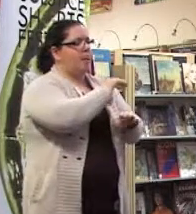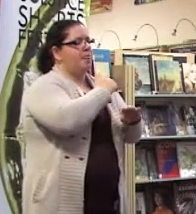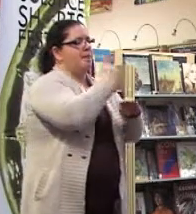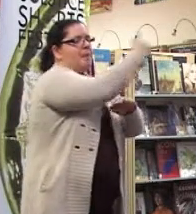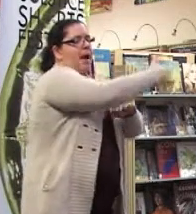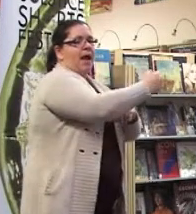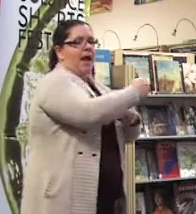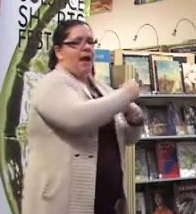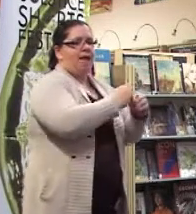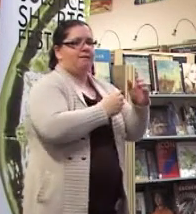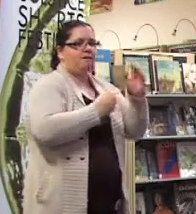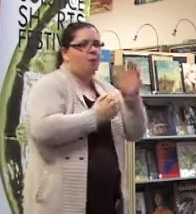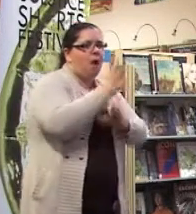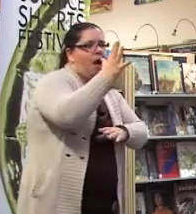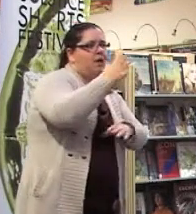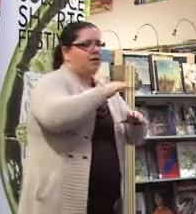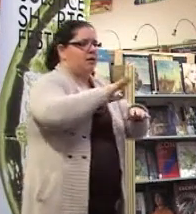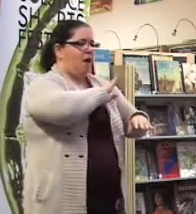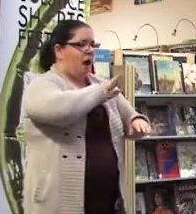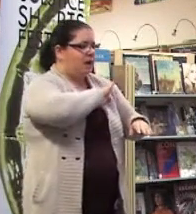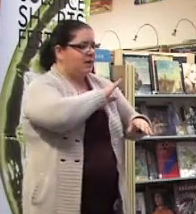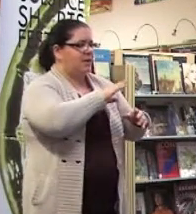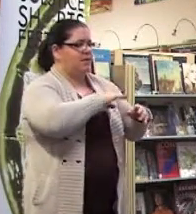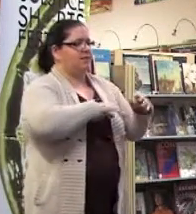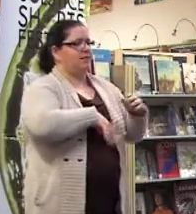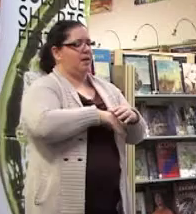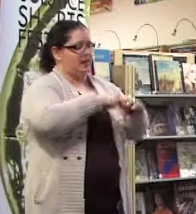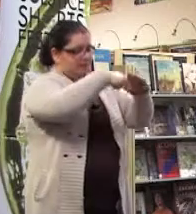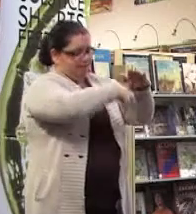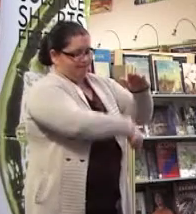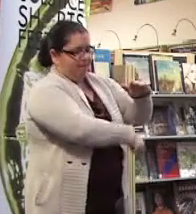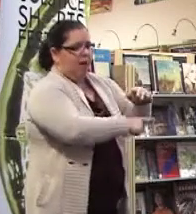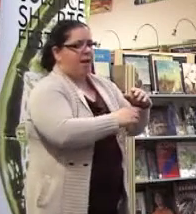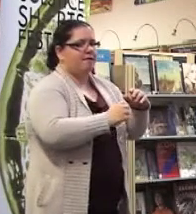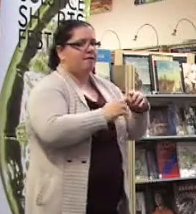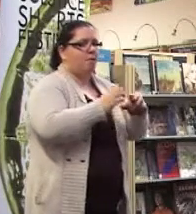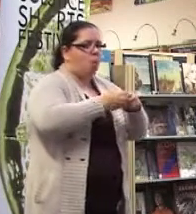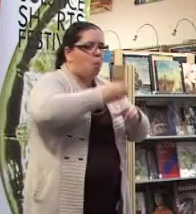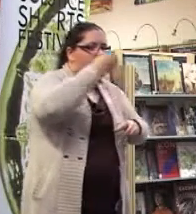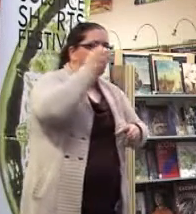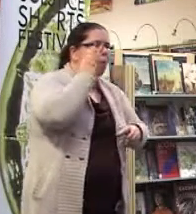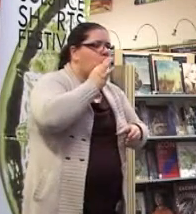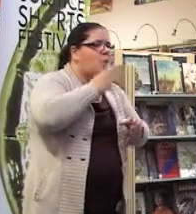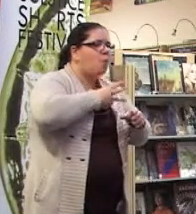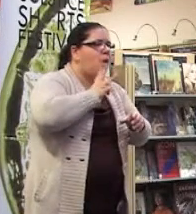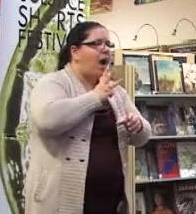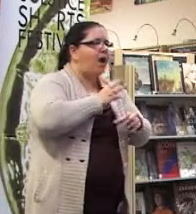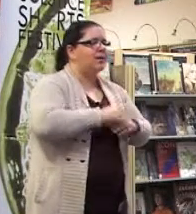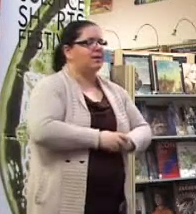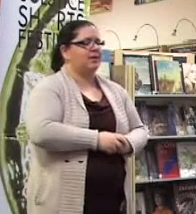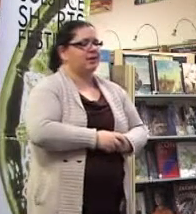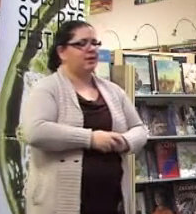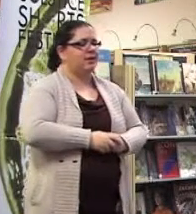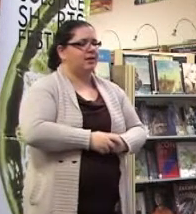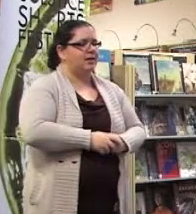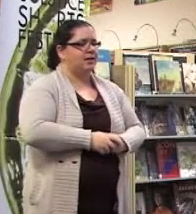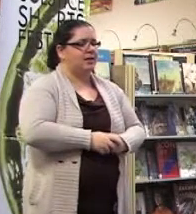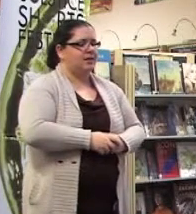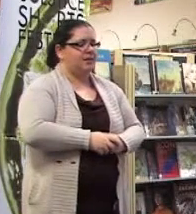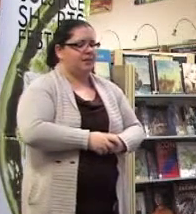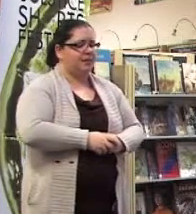garden behind it, and a deep cellar full of ghosts and wine bottles beneath it, and a patch of sky often thundering and crying above